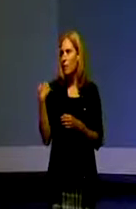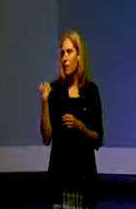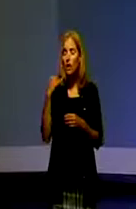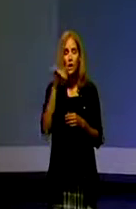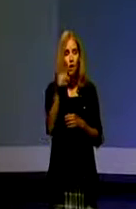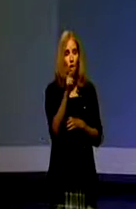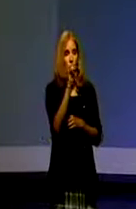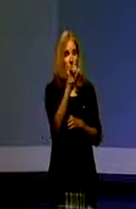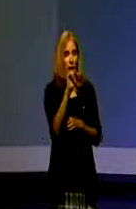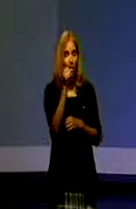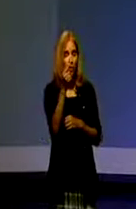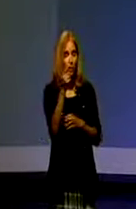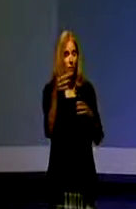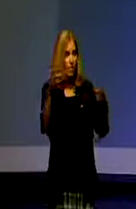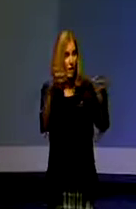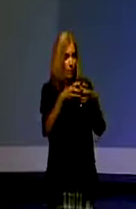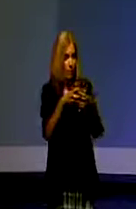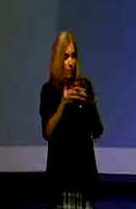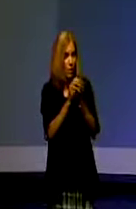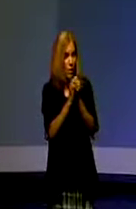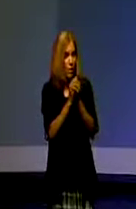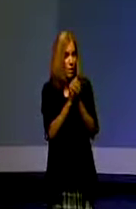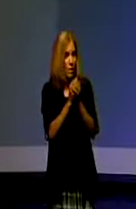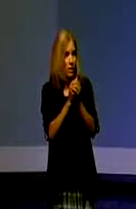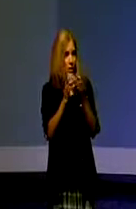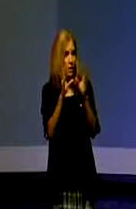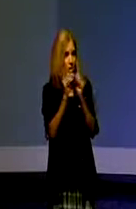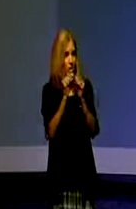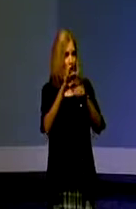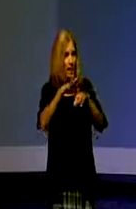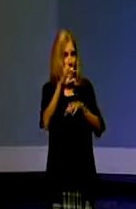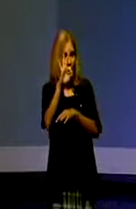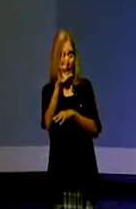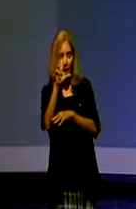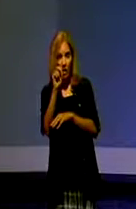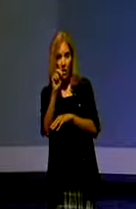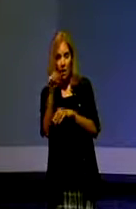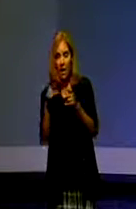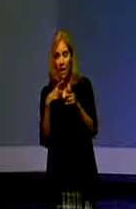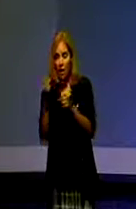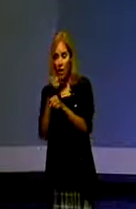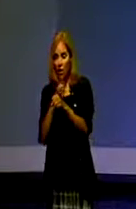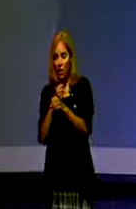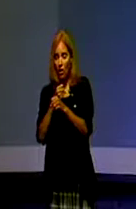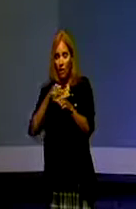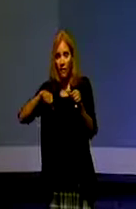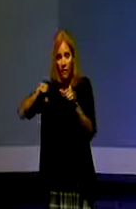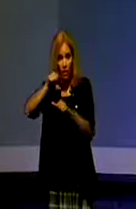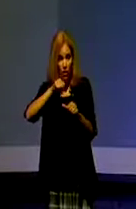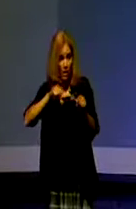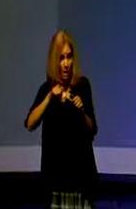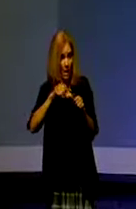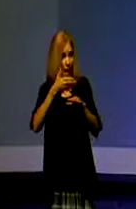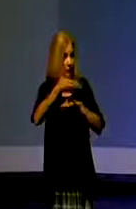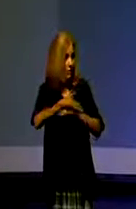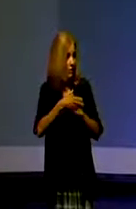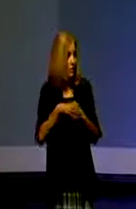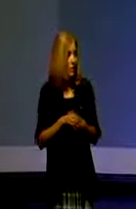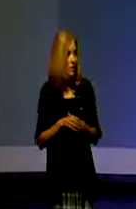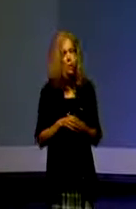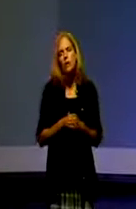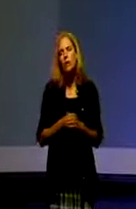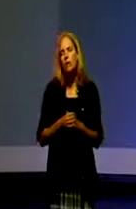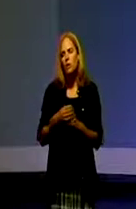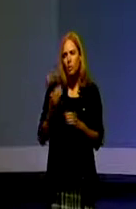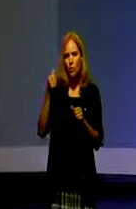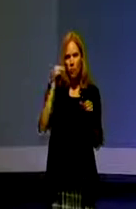July 1st, we have our combined worship services at 9:30, followed by a coffee fellowship time right afterwards. So just to